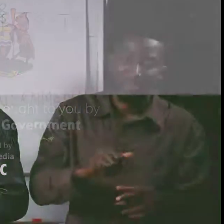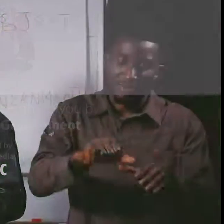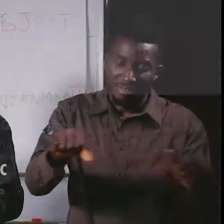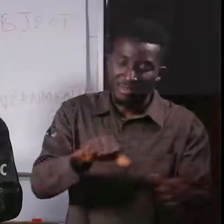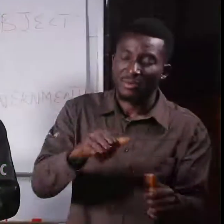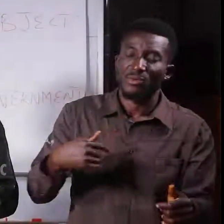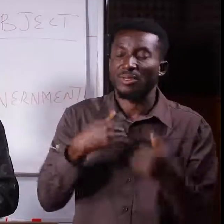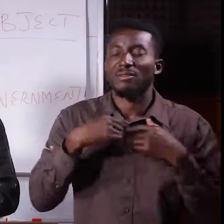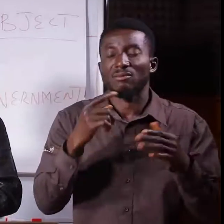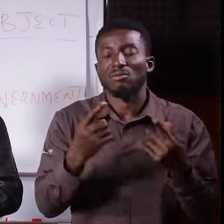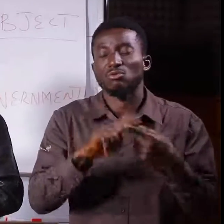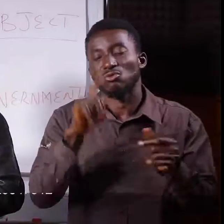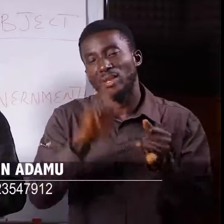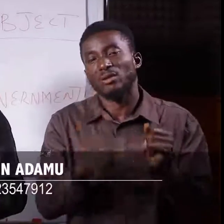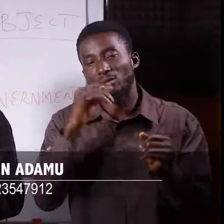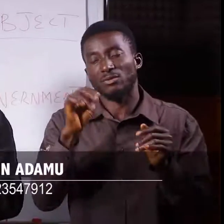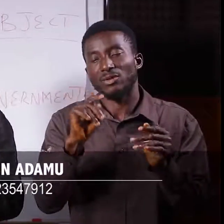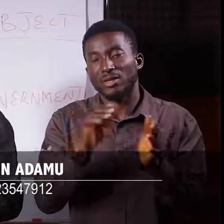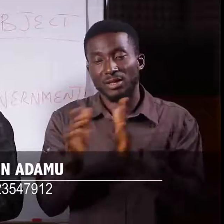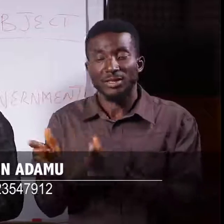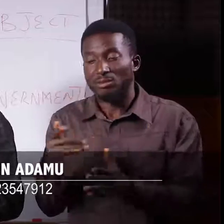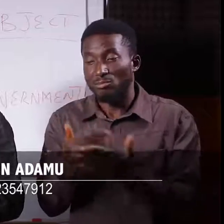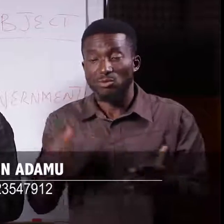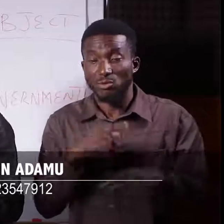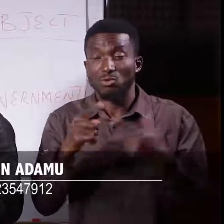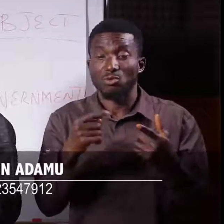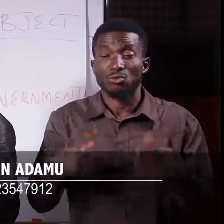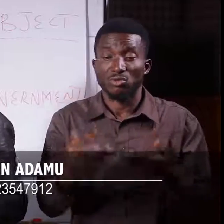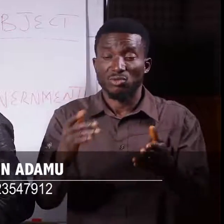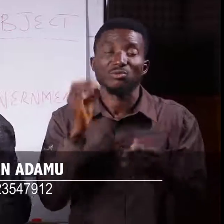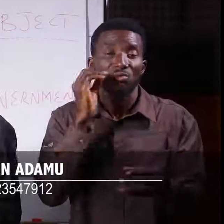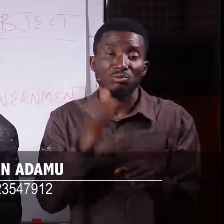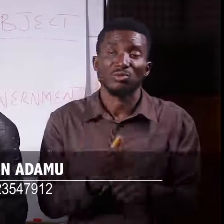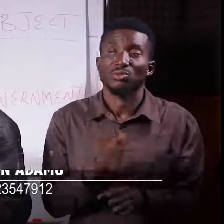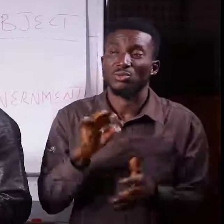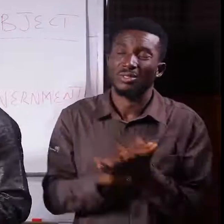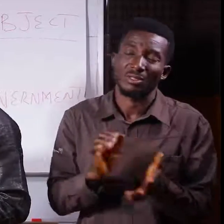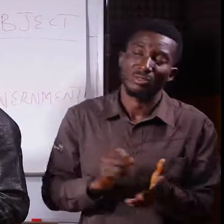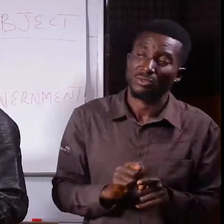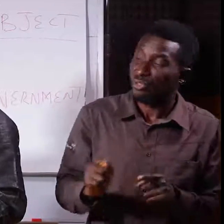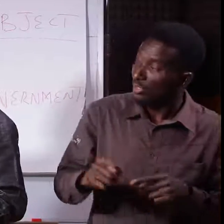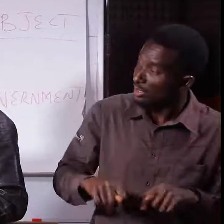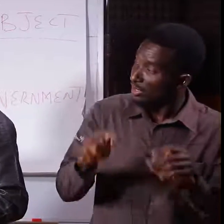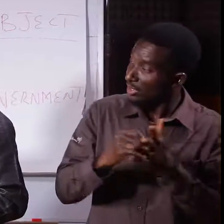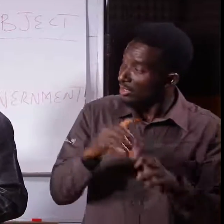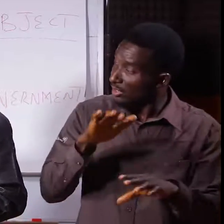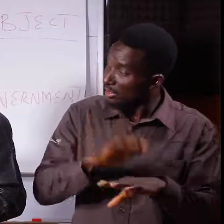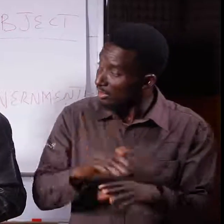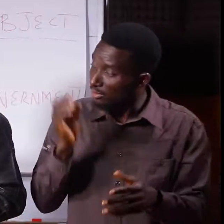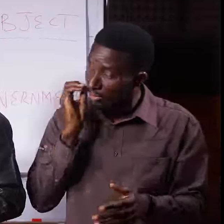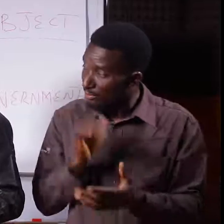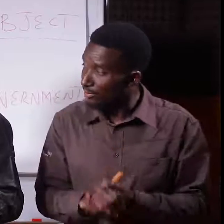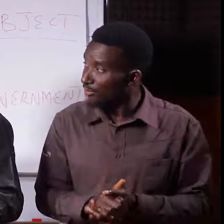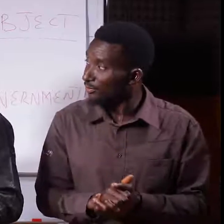We have come to the end of this lesson, but before I go, my student or learners at home, I would like to